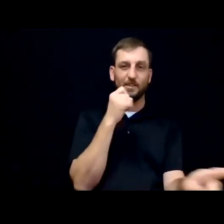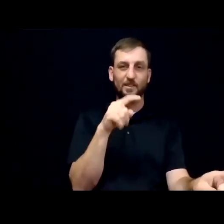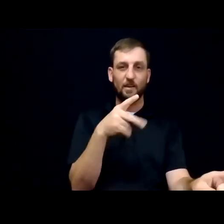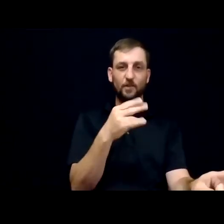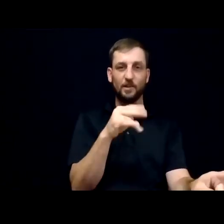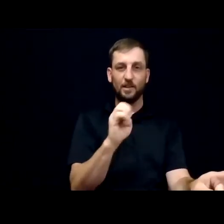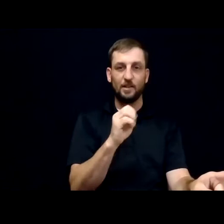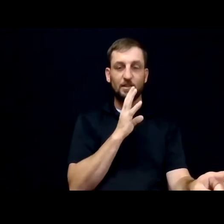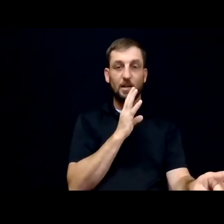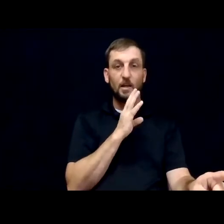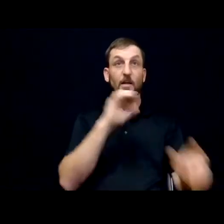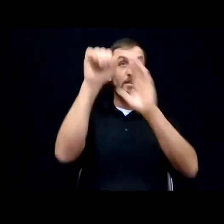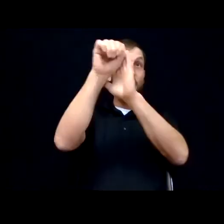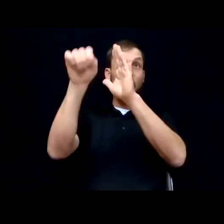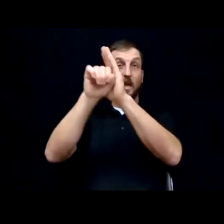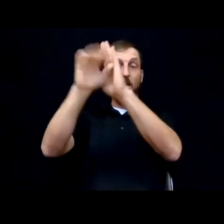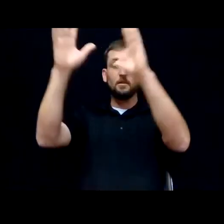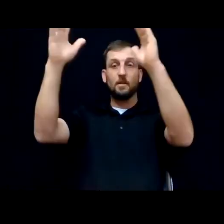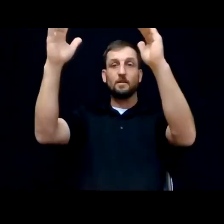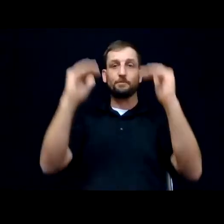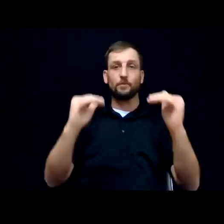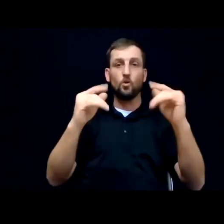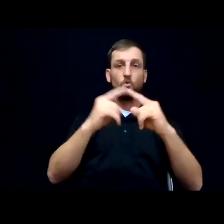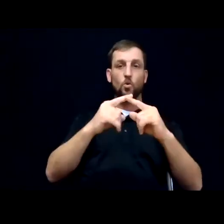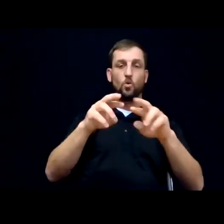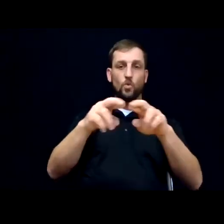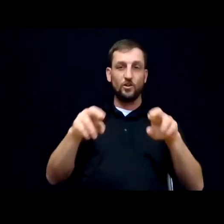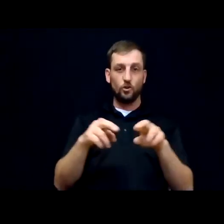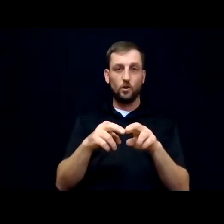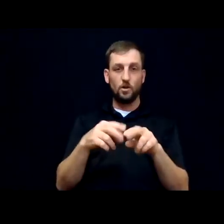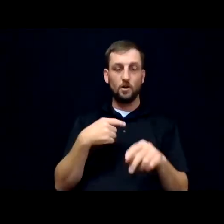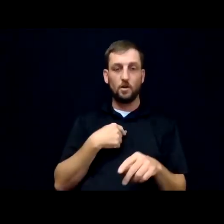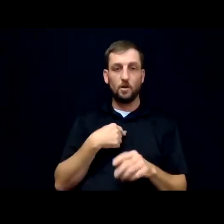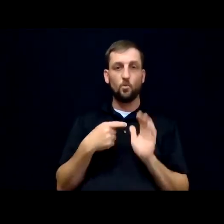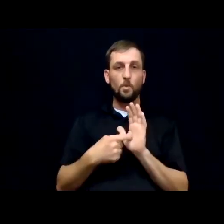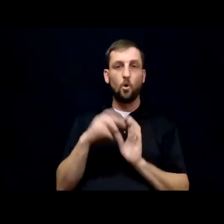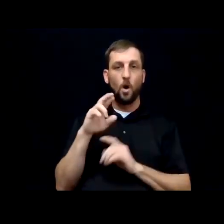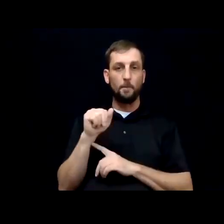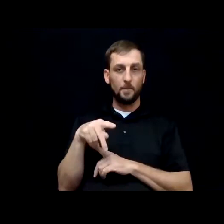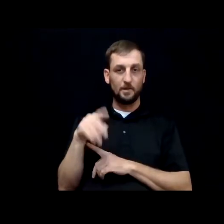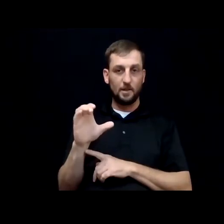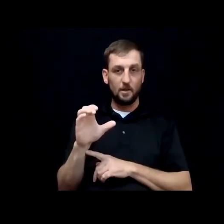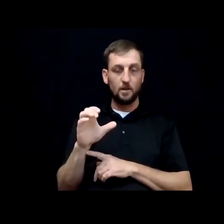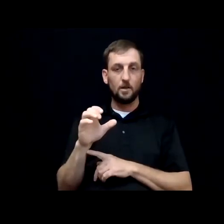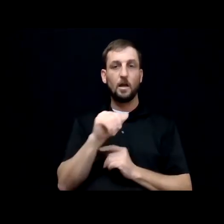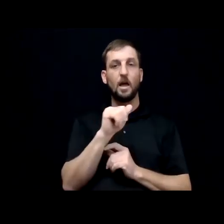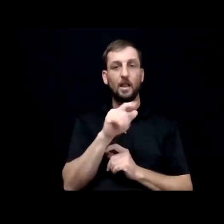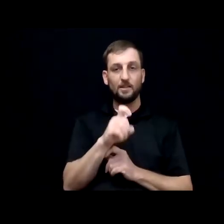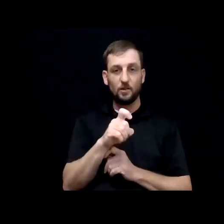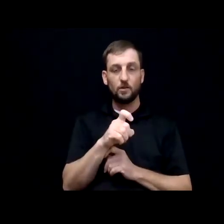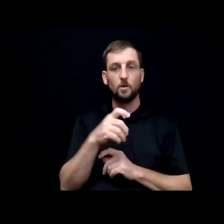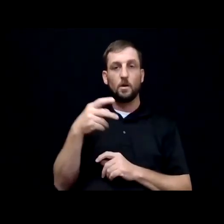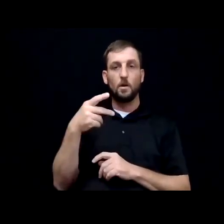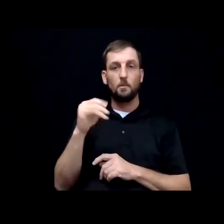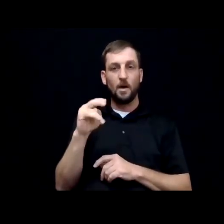down from a state level to a regional level. So I represent RAPC and the Alexandria Pineville Metropolitan Planning